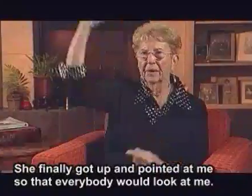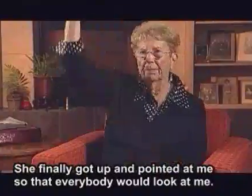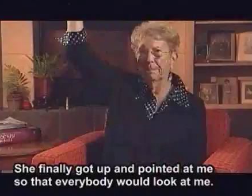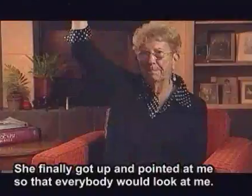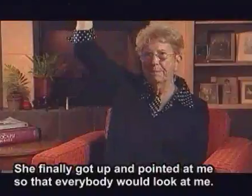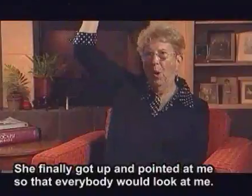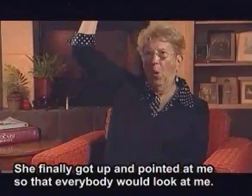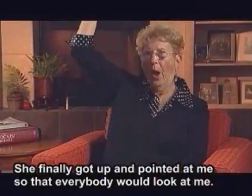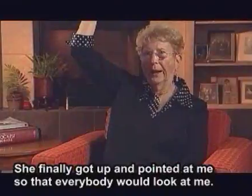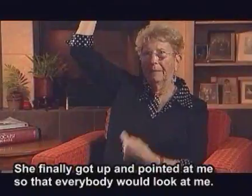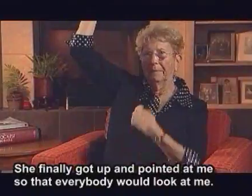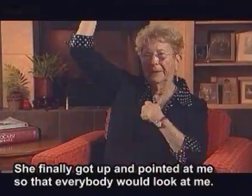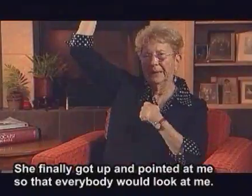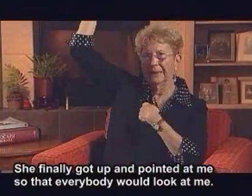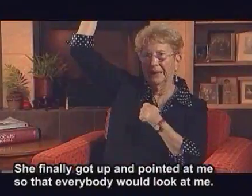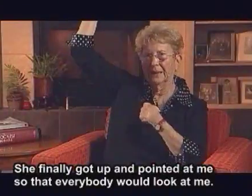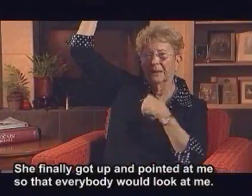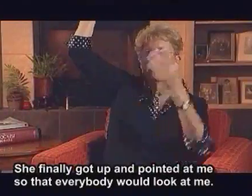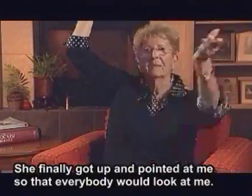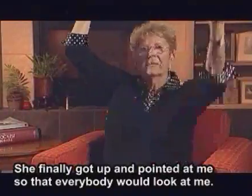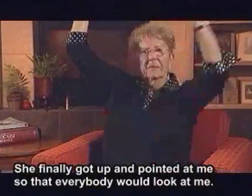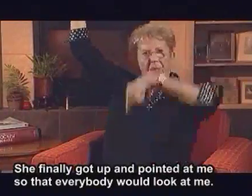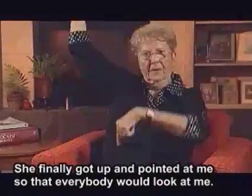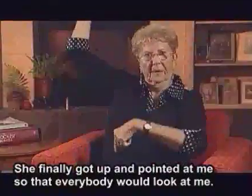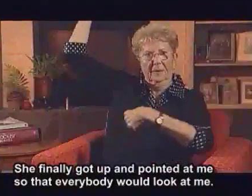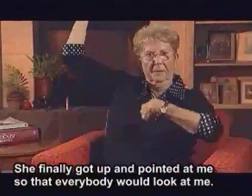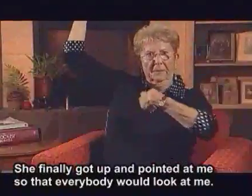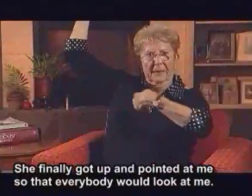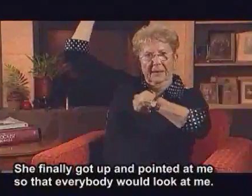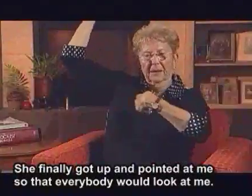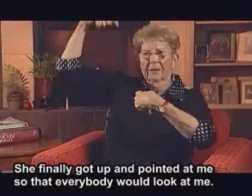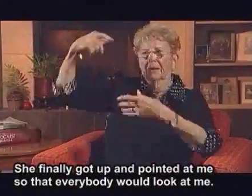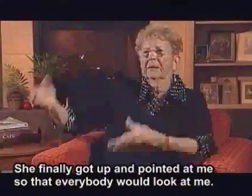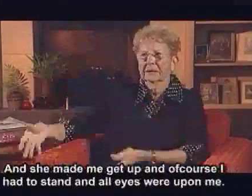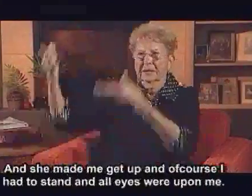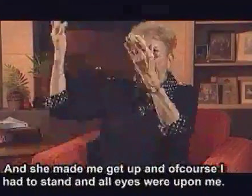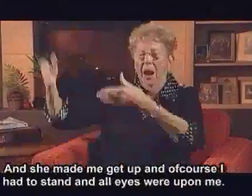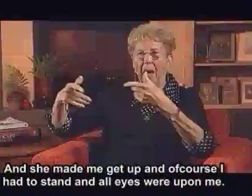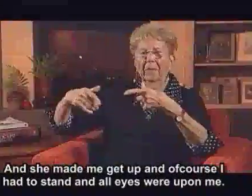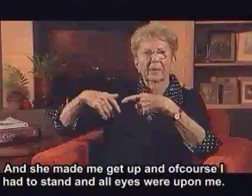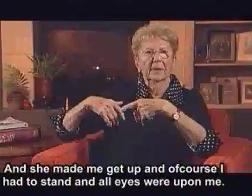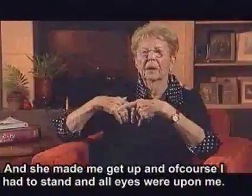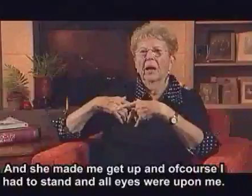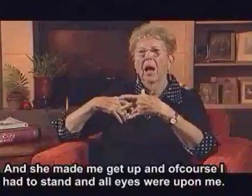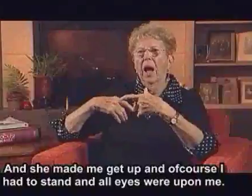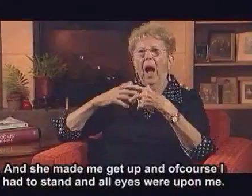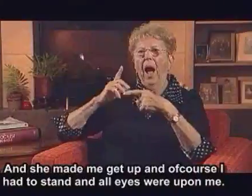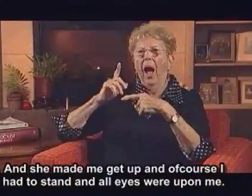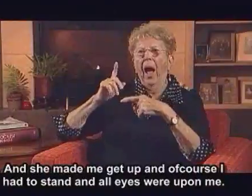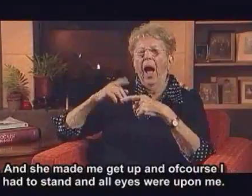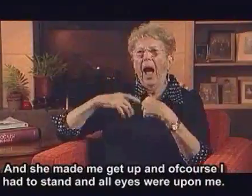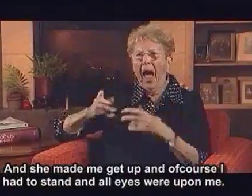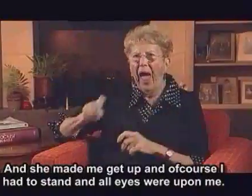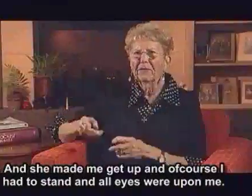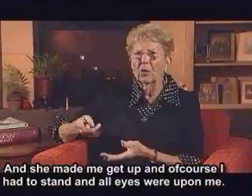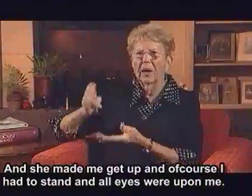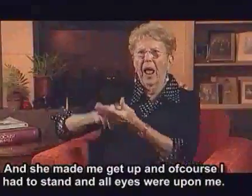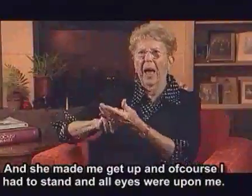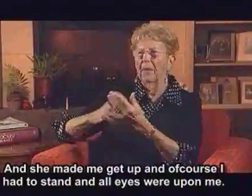She finally got up and pointed at me so that everybody would look at me. And she made me get up. So,